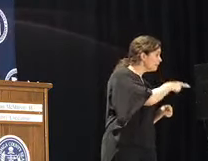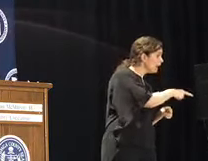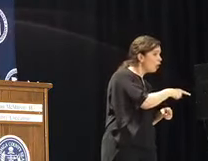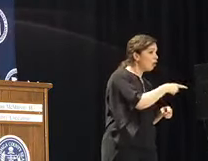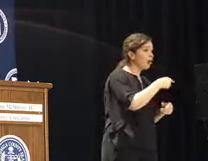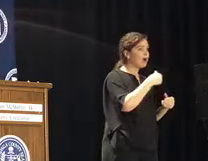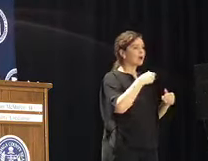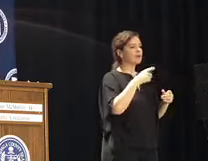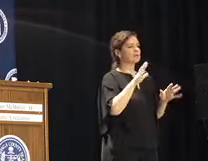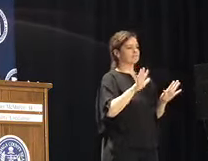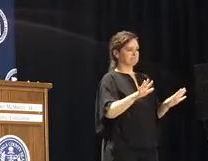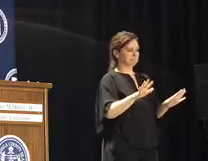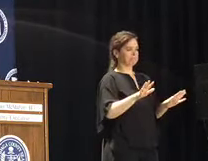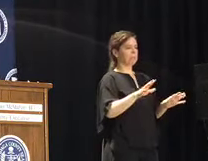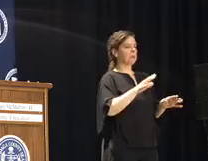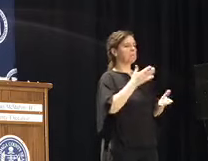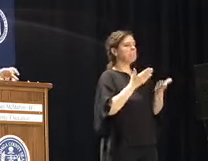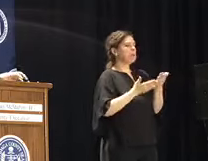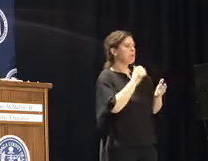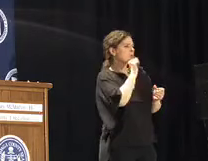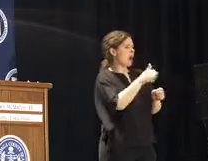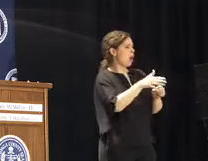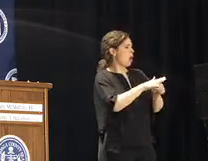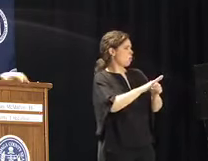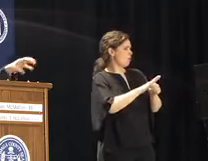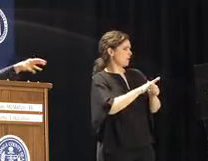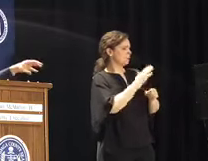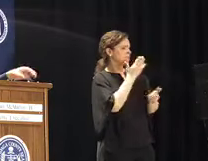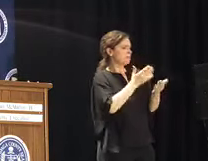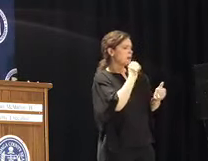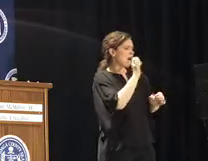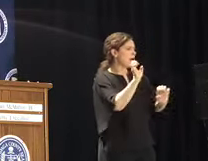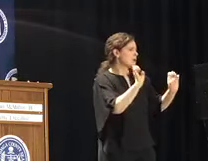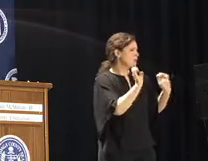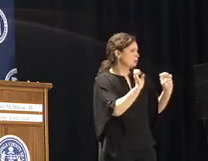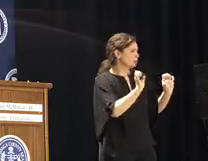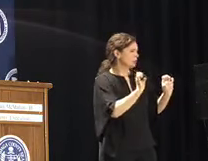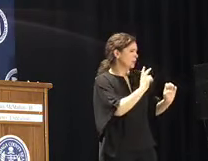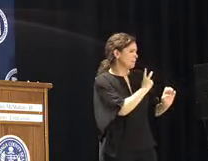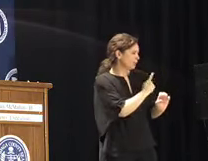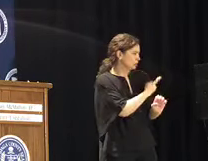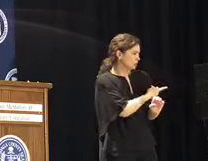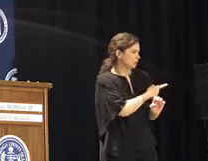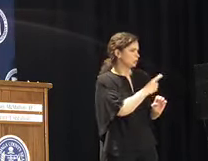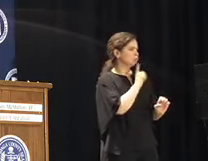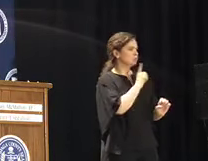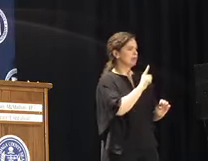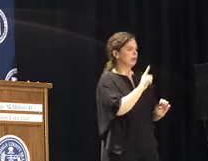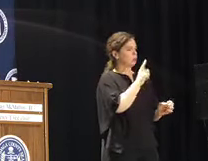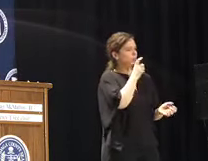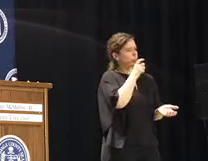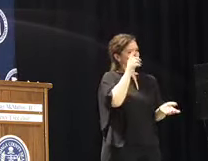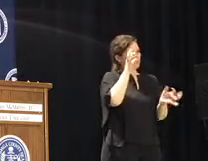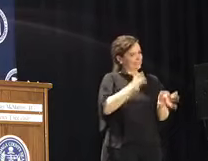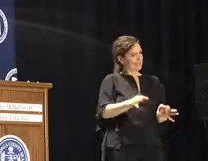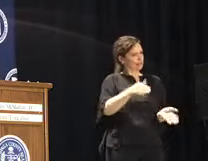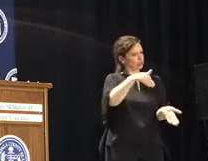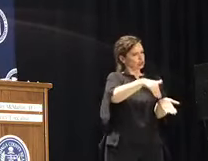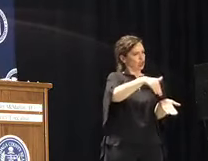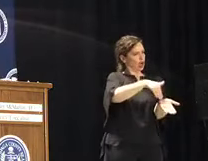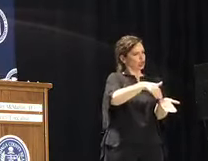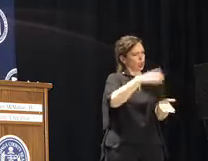non-COVID, non-ER type patients going there. We're going to let the doctors drive that decision. The key